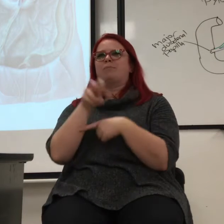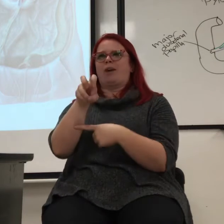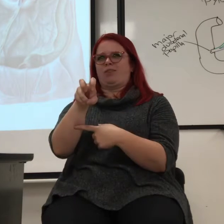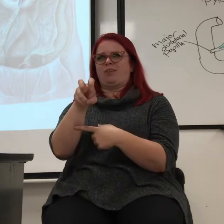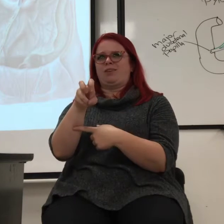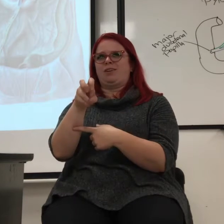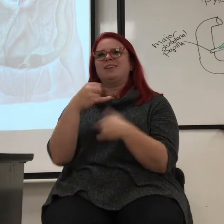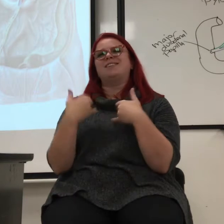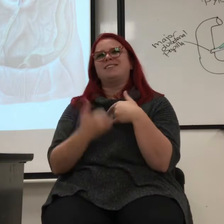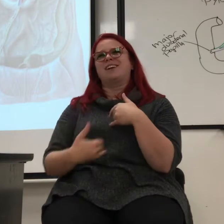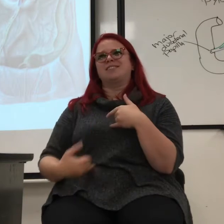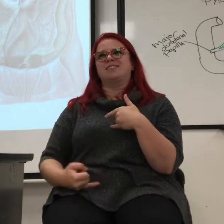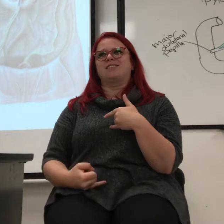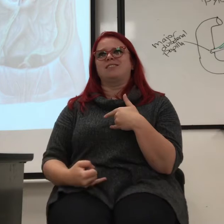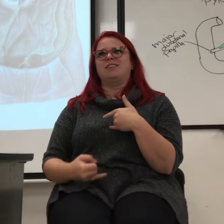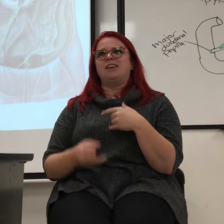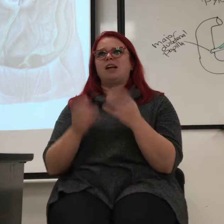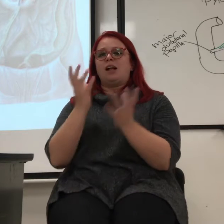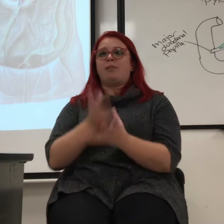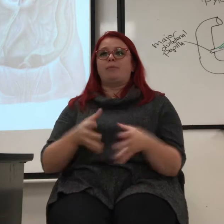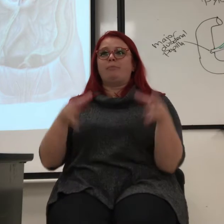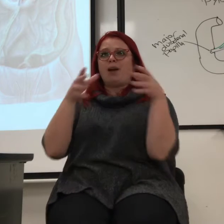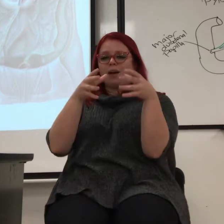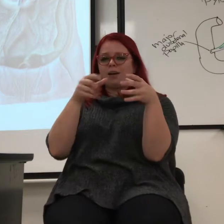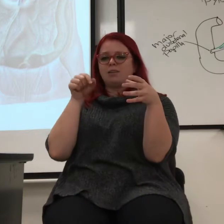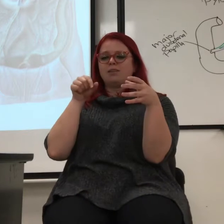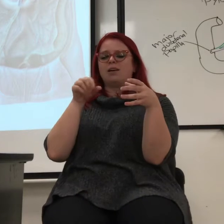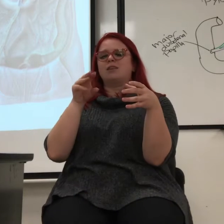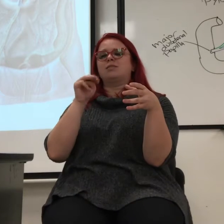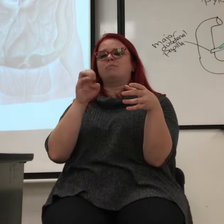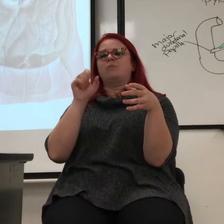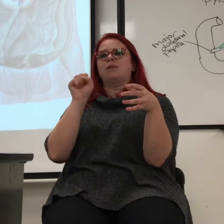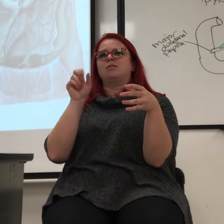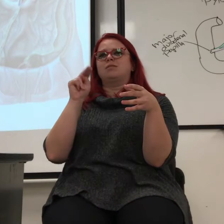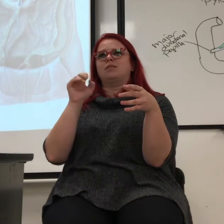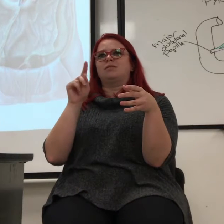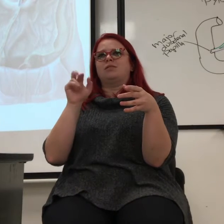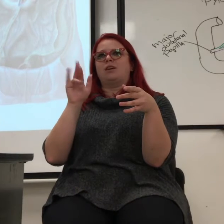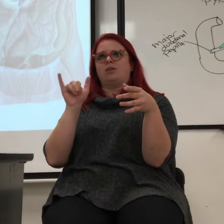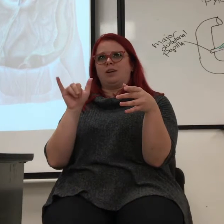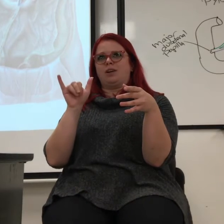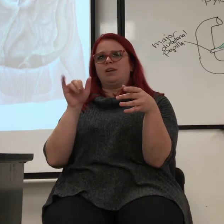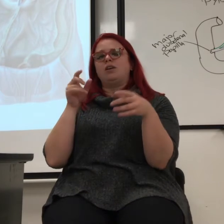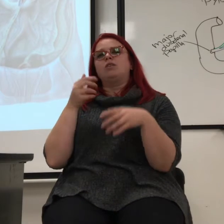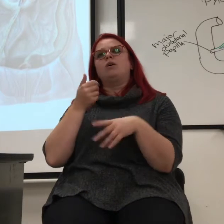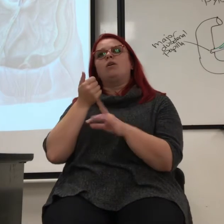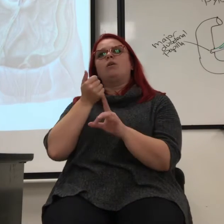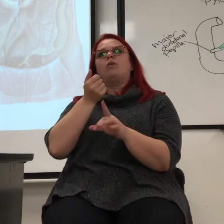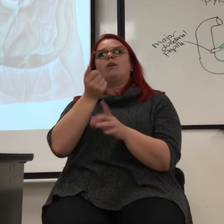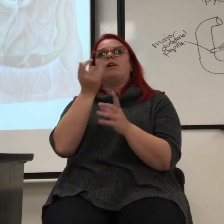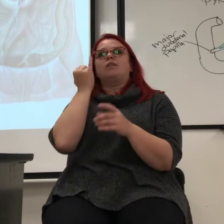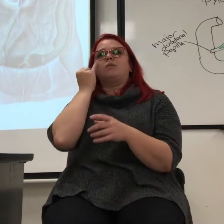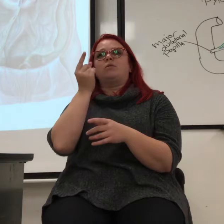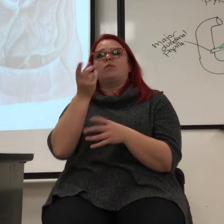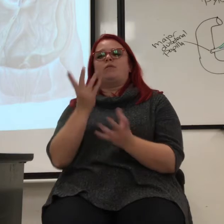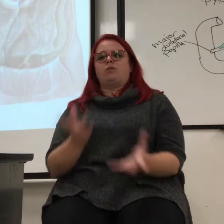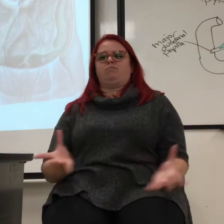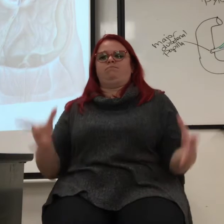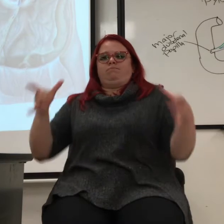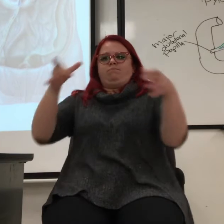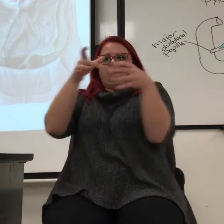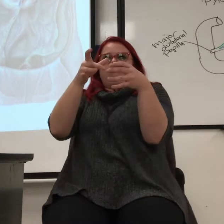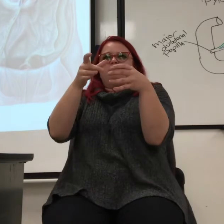The intestine. The cloth bag is the mesentery, right here. Here's you gathering up the cloth bag, and it roots to the